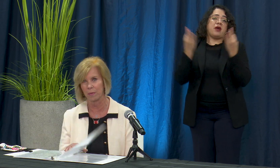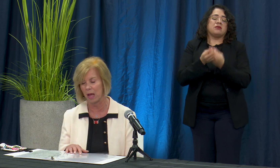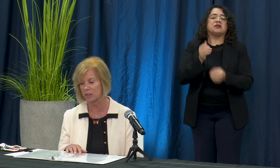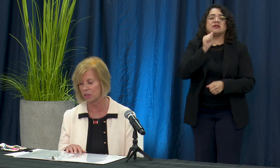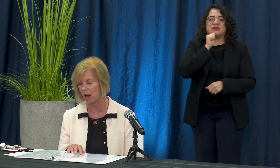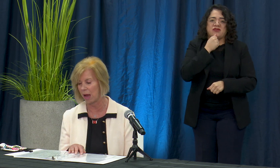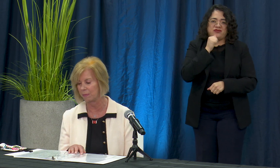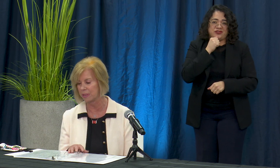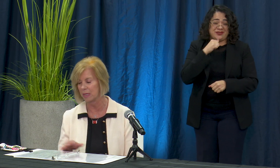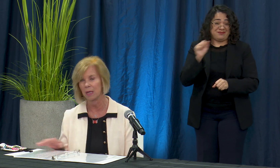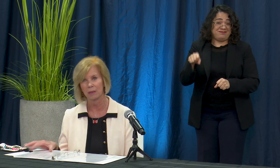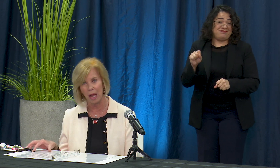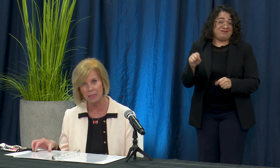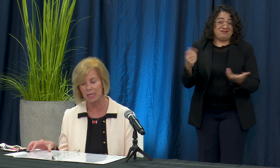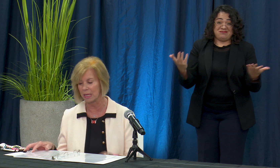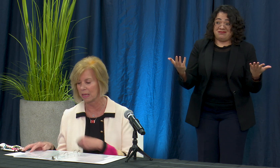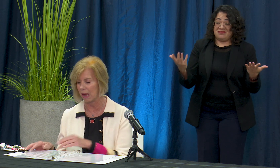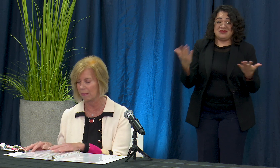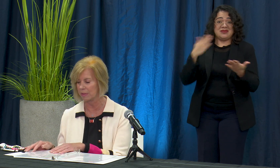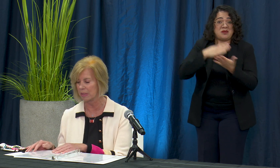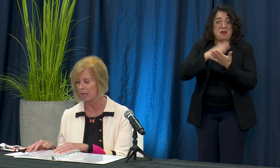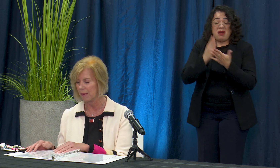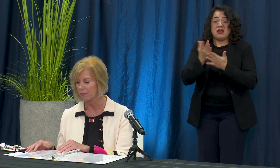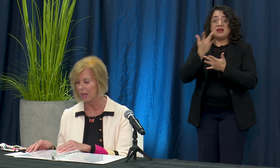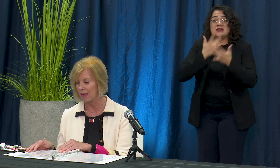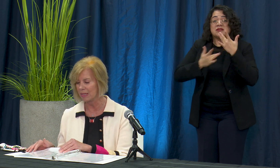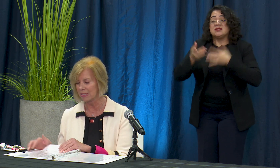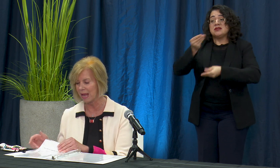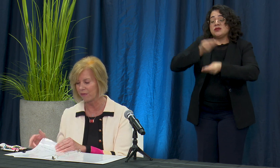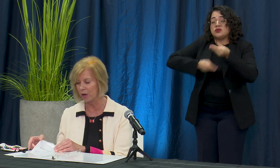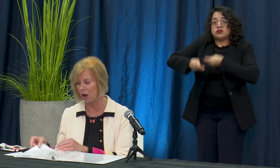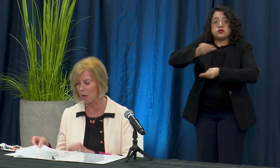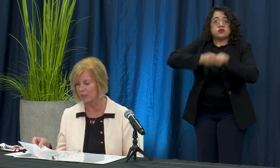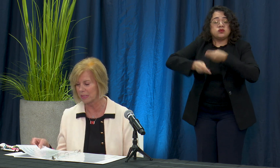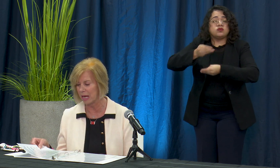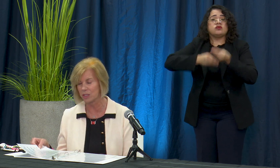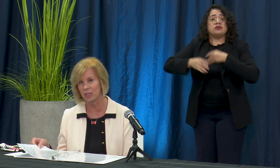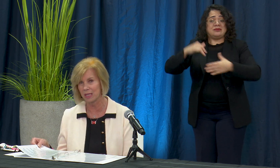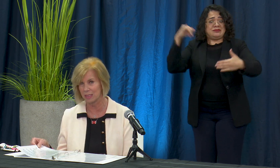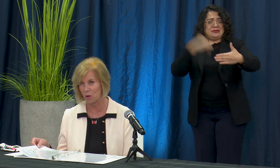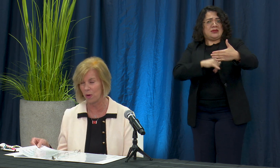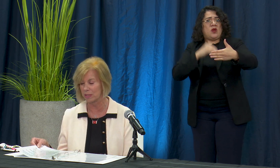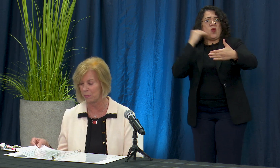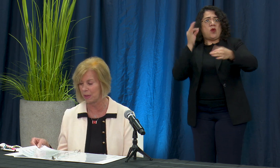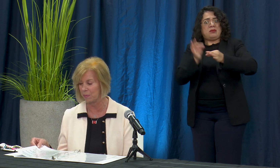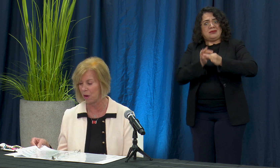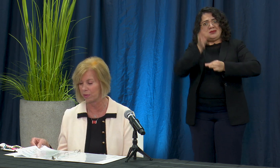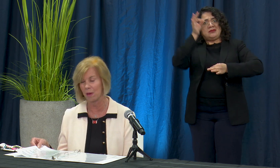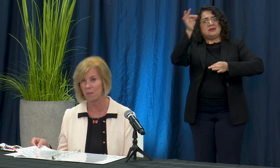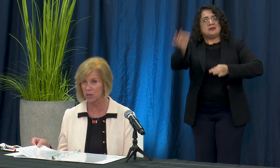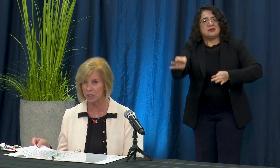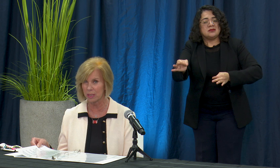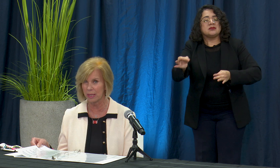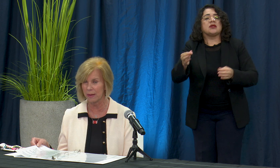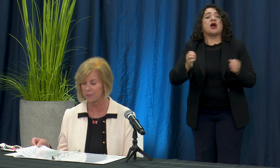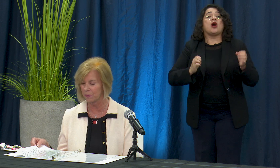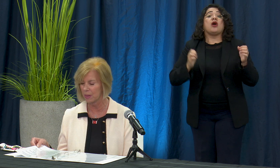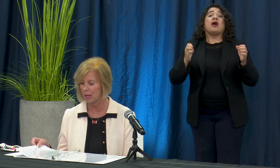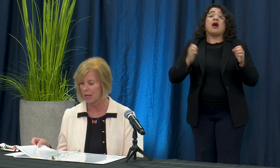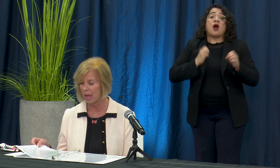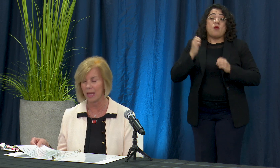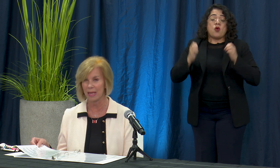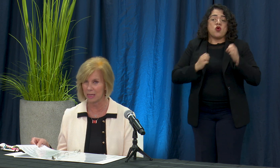suffering from lost jobs, lost incomes. And this Safer at Home extension is going to be both